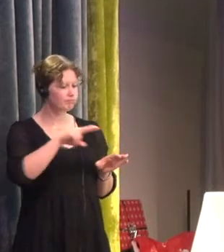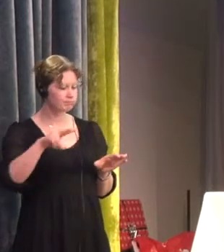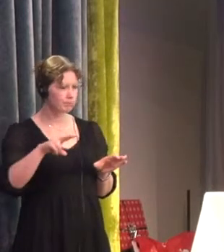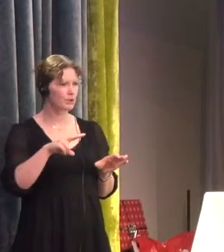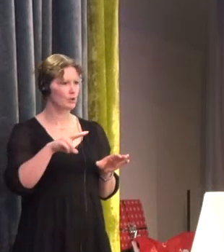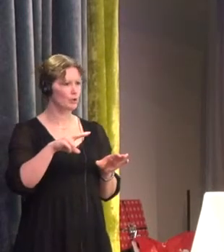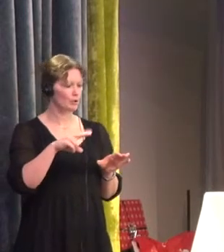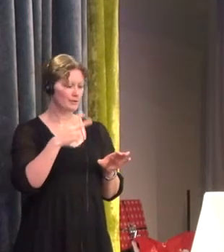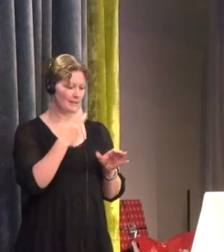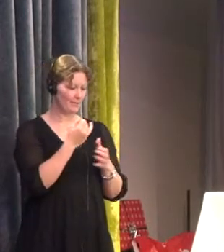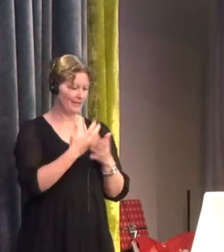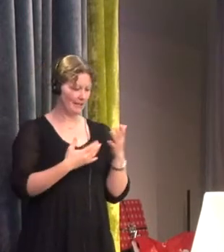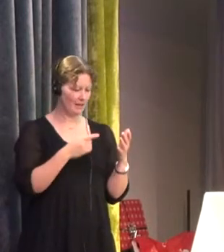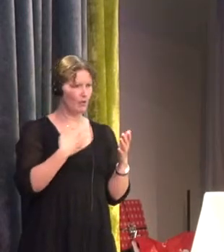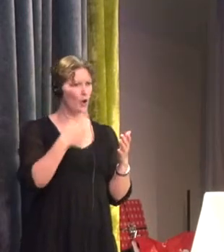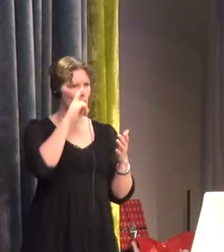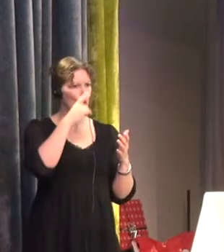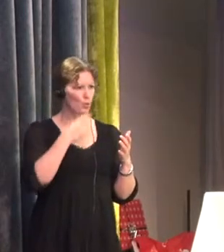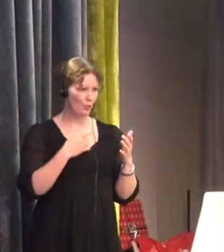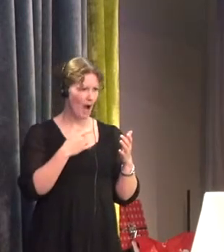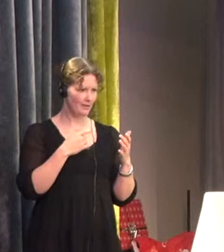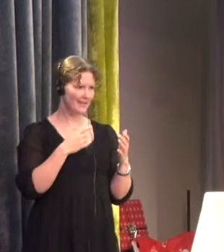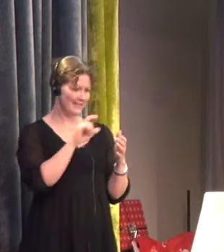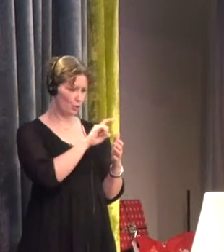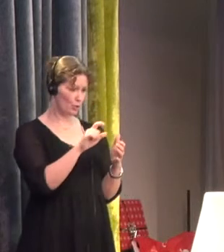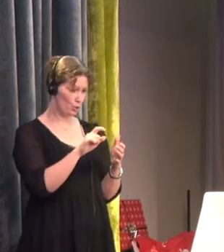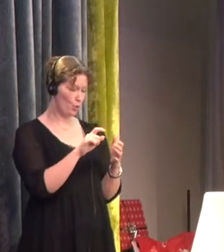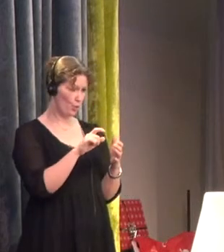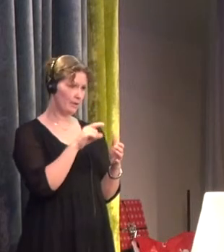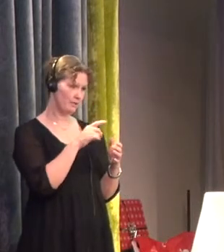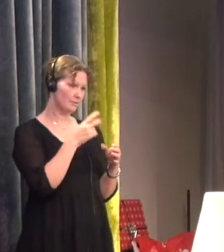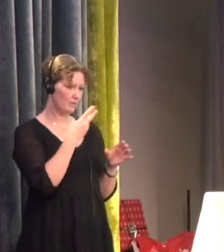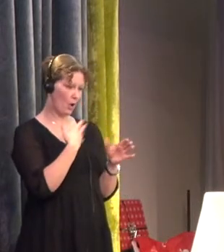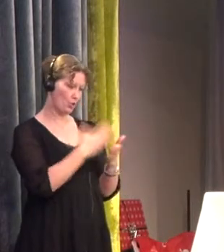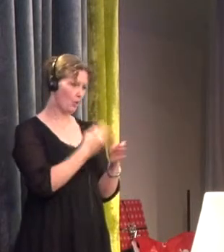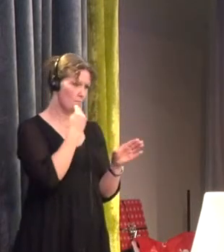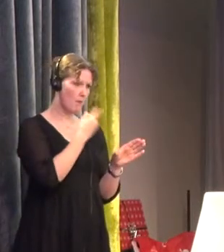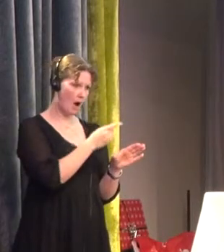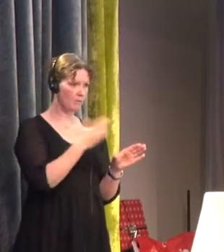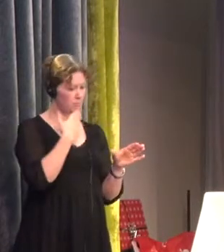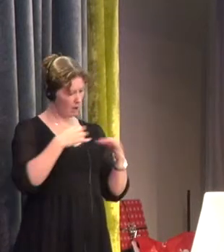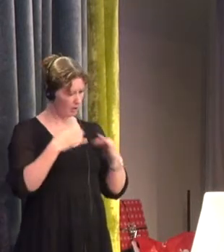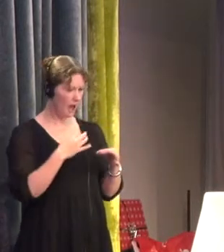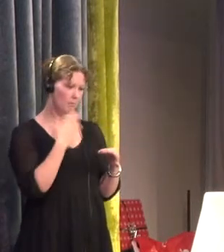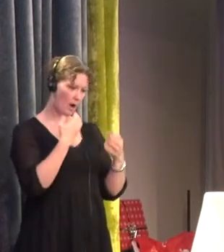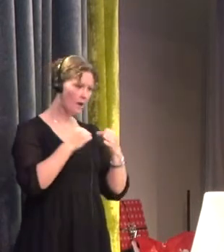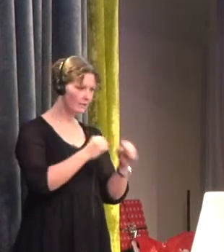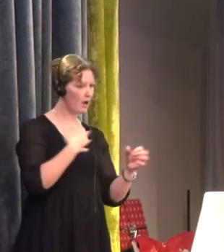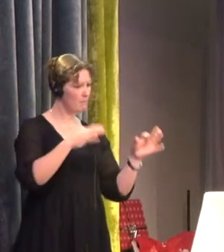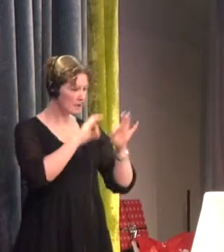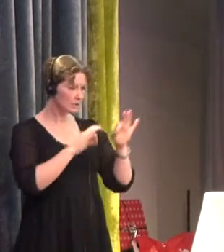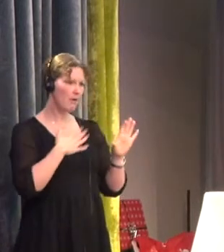Korea where everyone is well-dressed and well-fed and is well-medicated and has activities during the day, but they can never